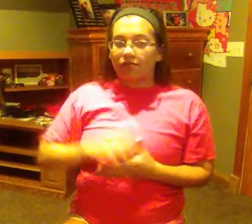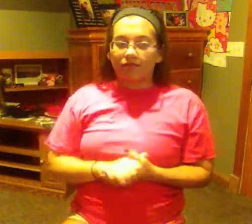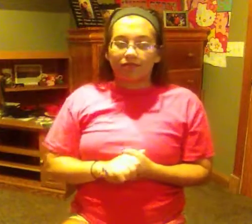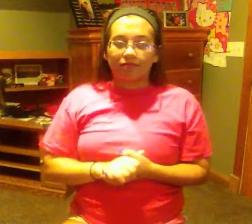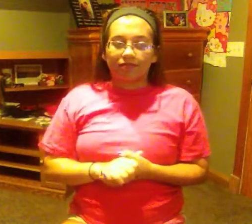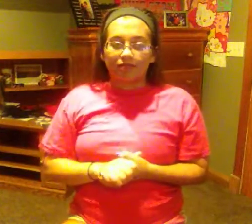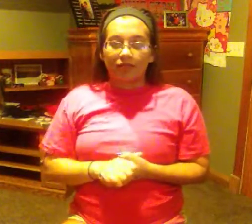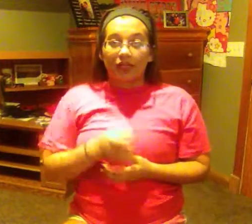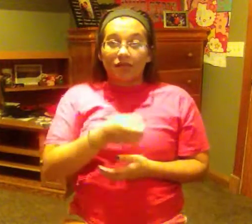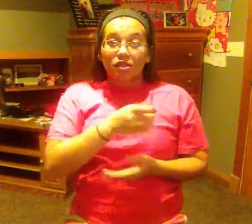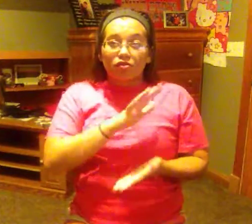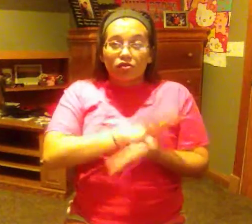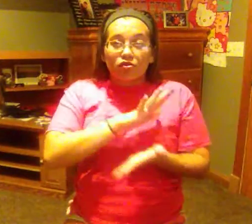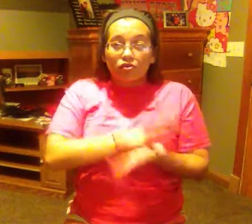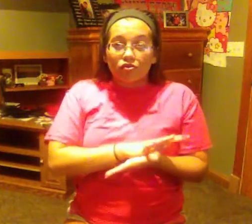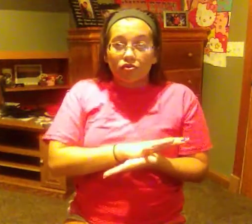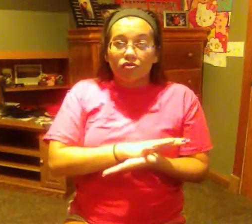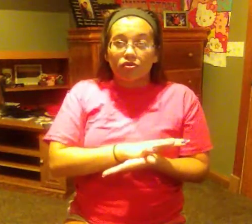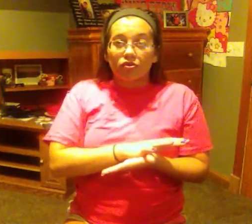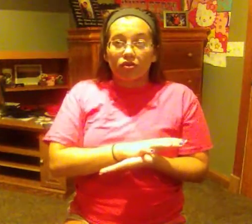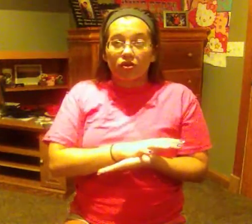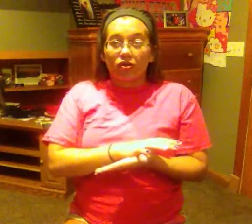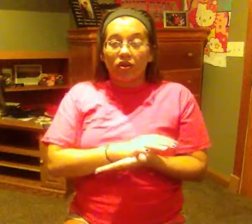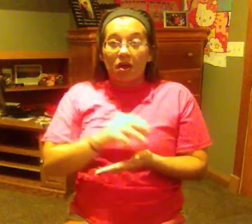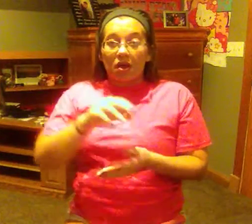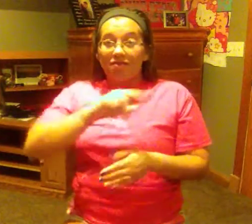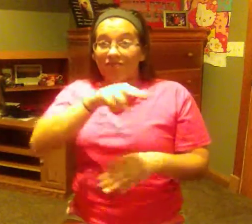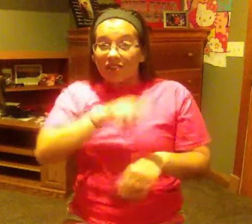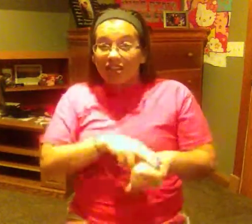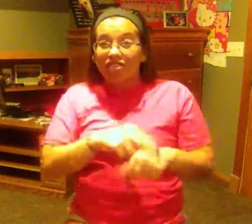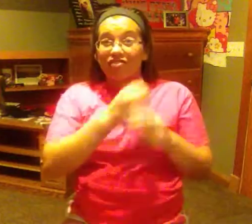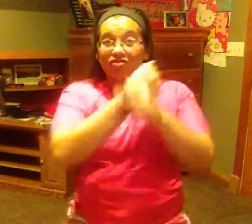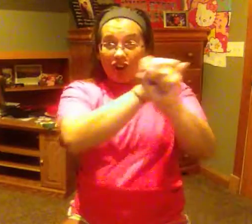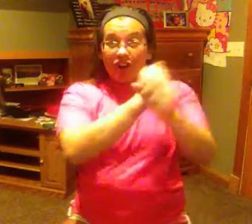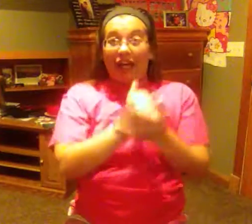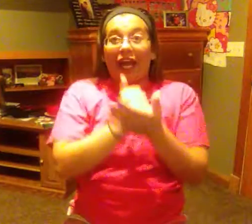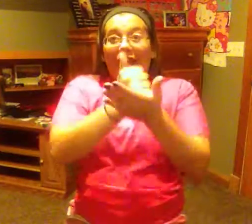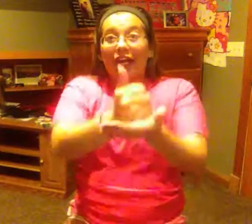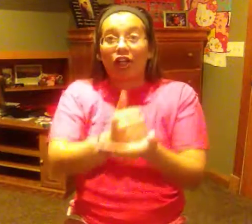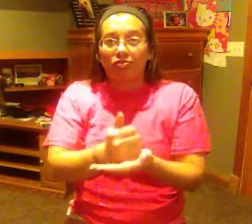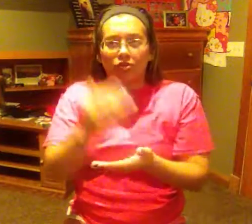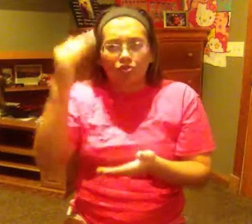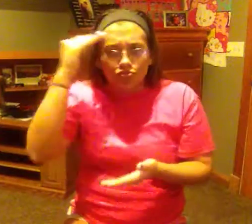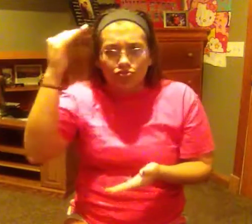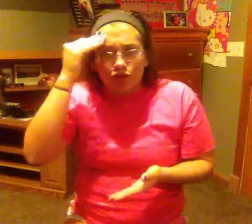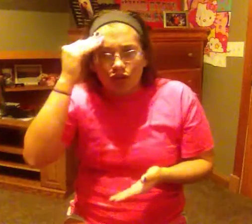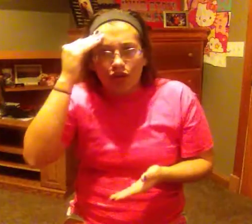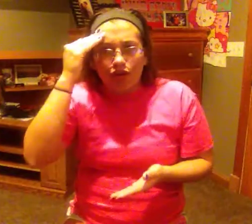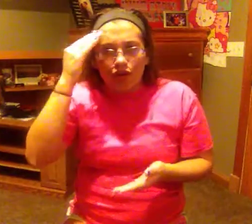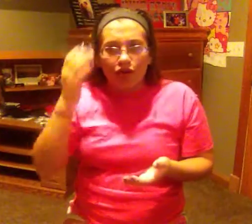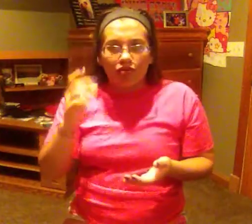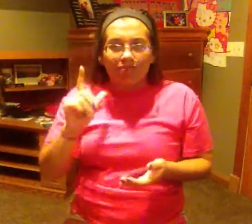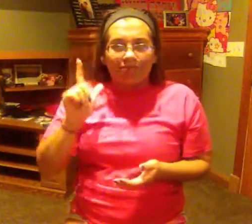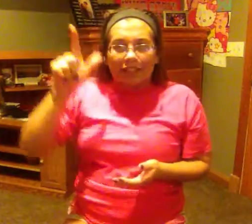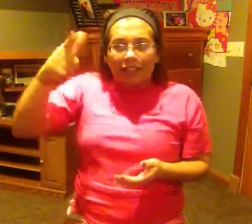want to pursue, and the Guard's paying for me to get there. If you'd like to look into law enforcement and serve your country, check out the National Guard Military